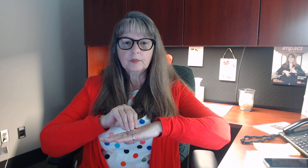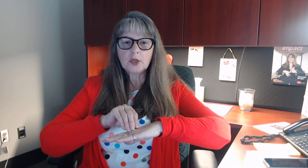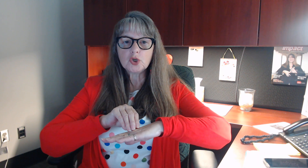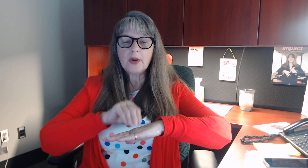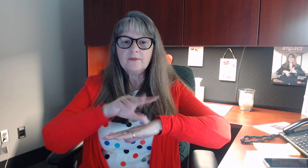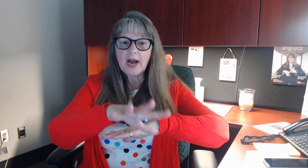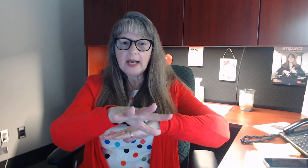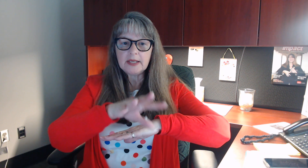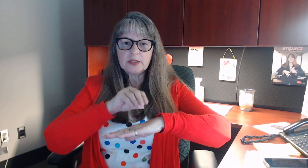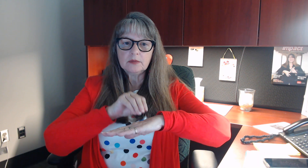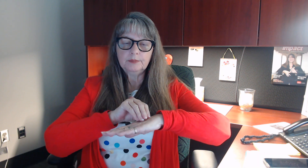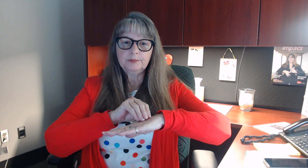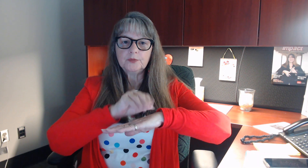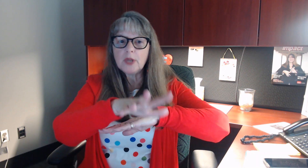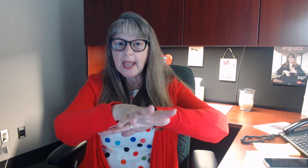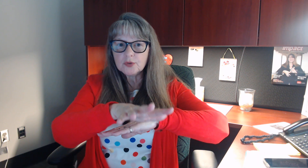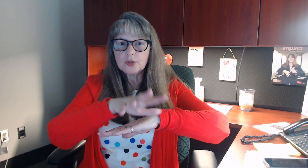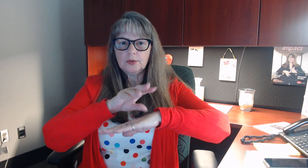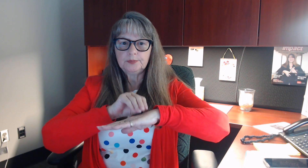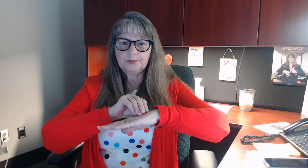To advise, to counsel.